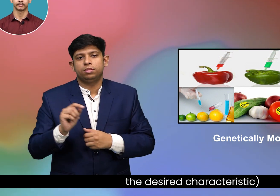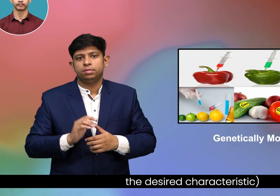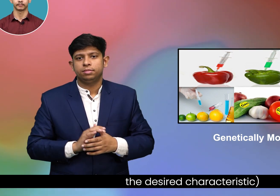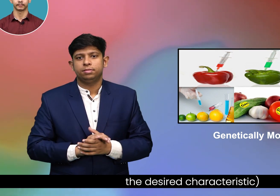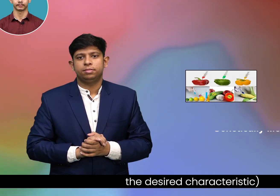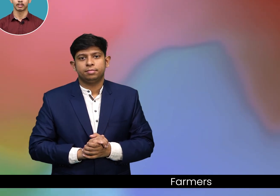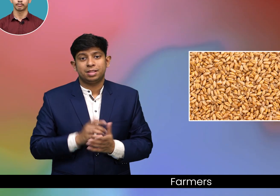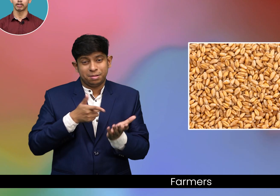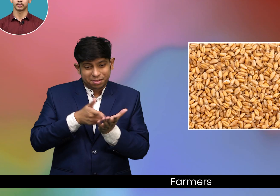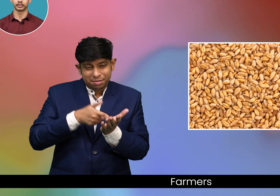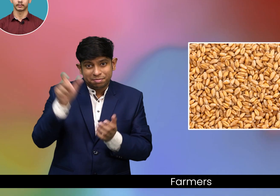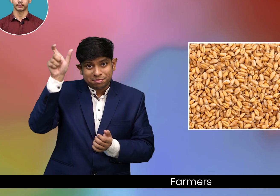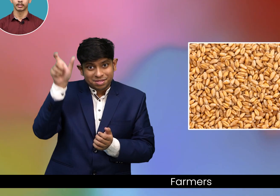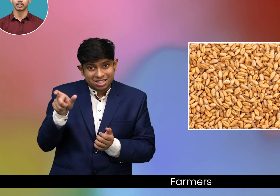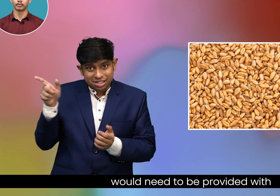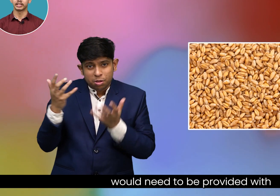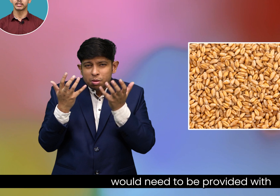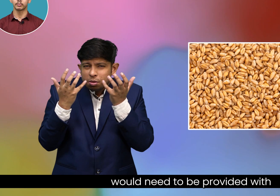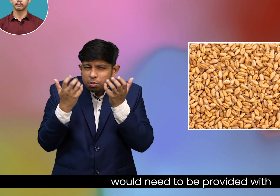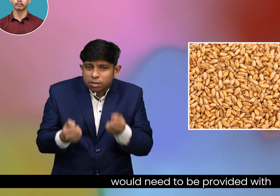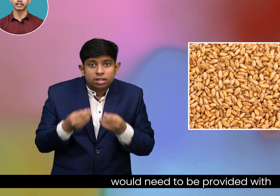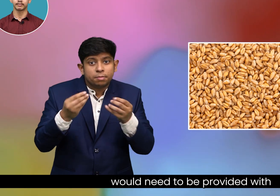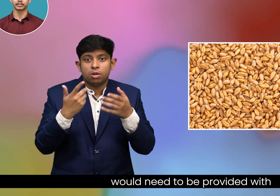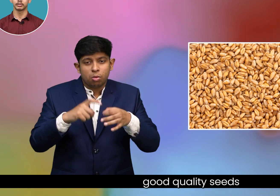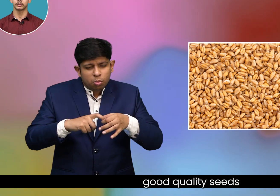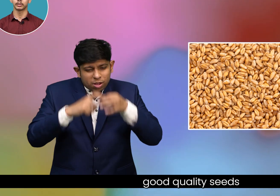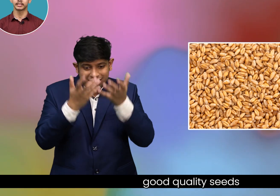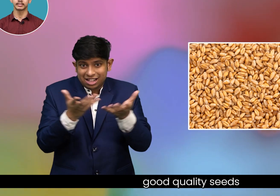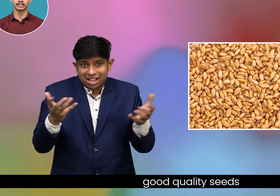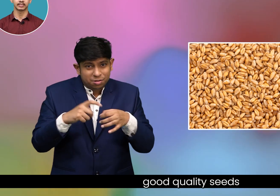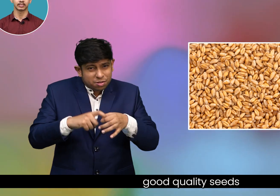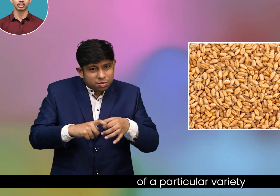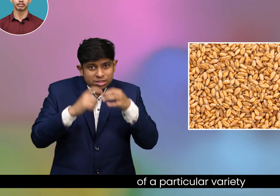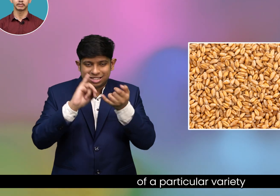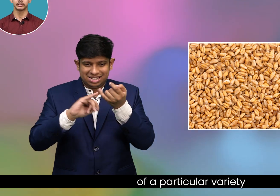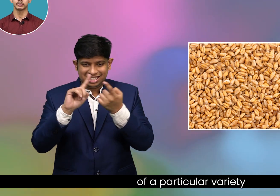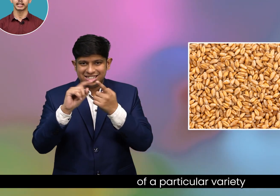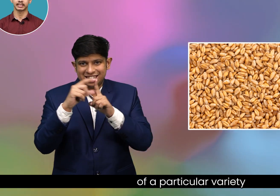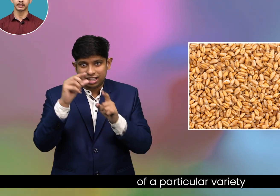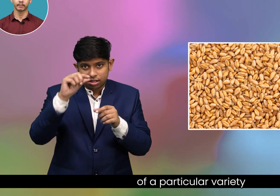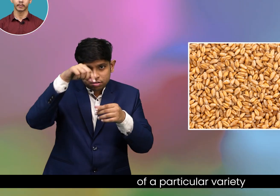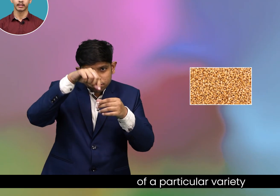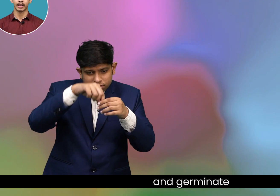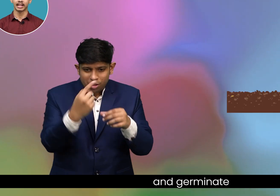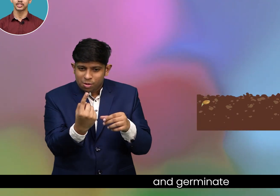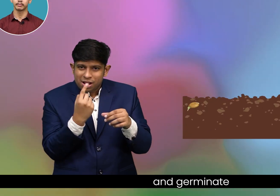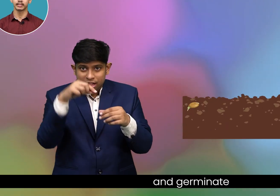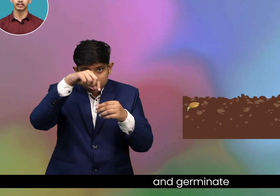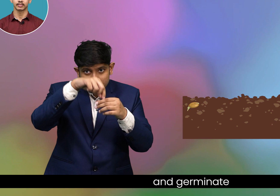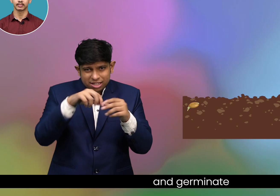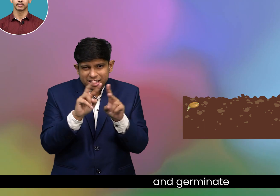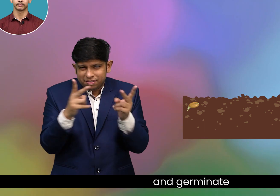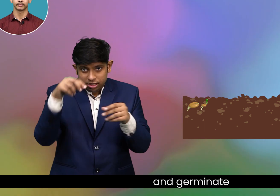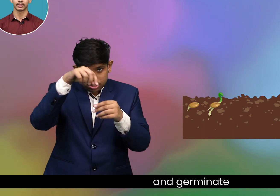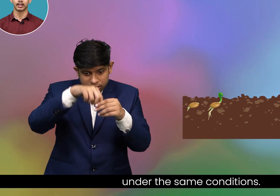characteristic. Farmers would need to be provided with good quality seeds of a particular variety and